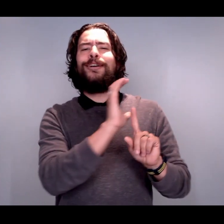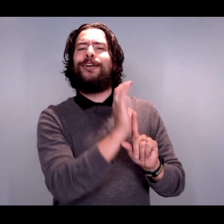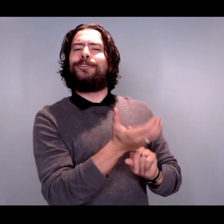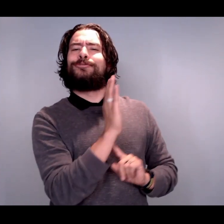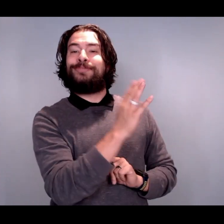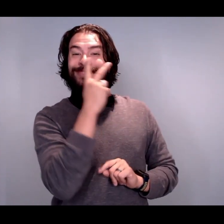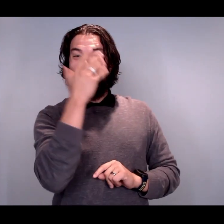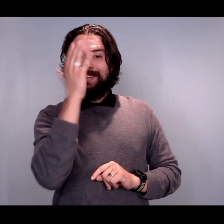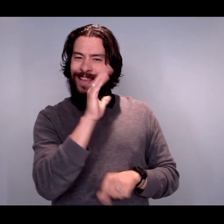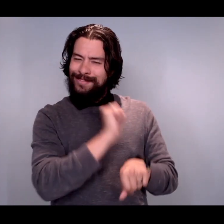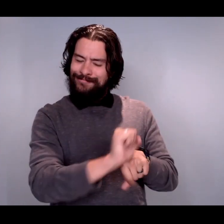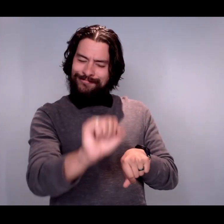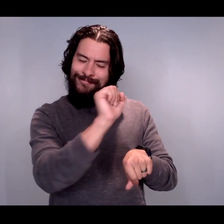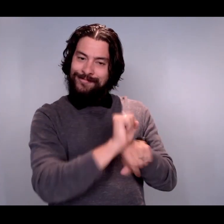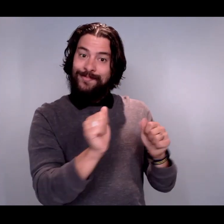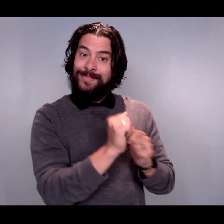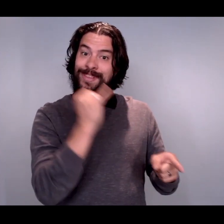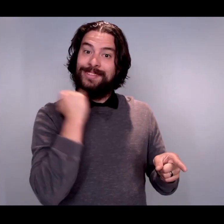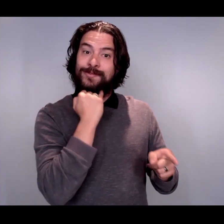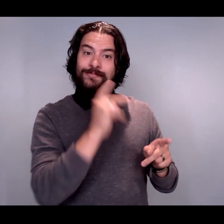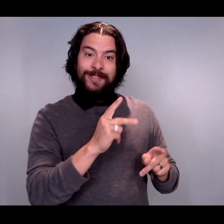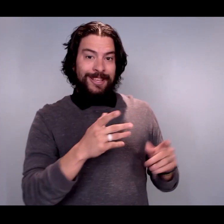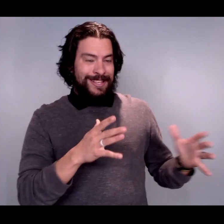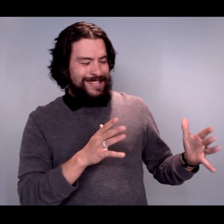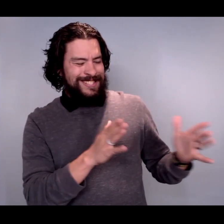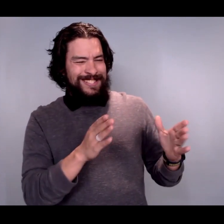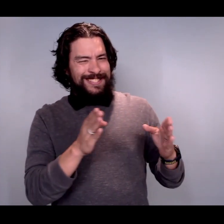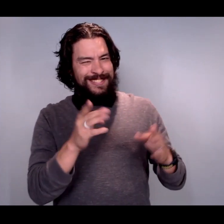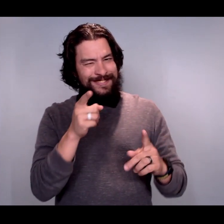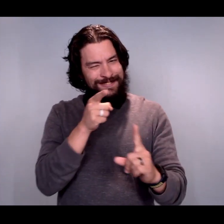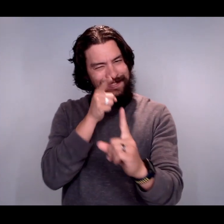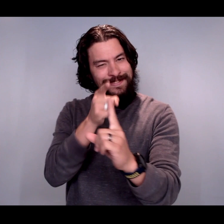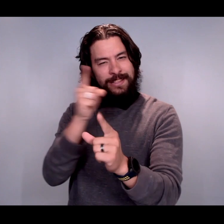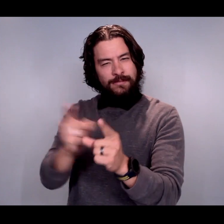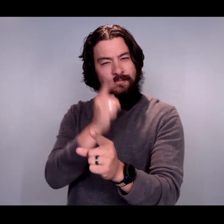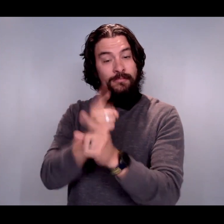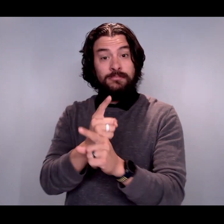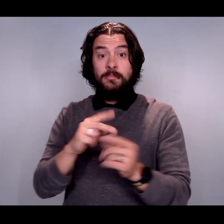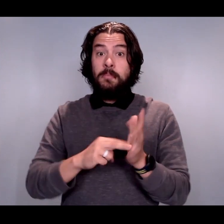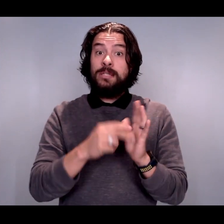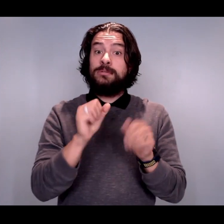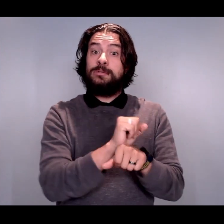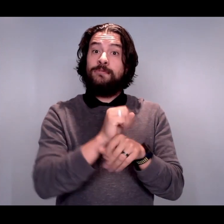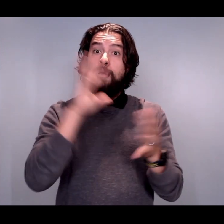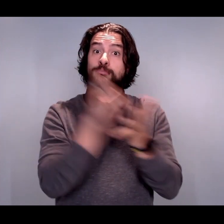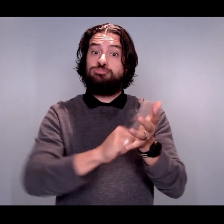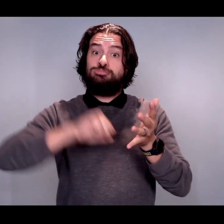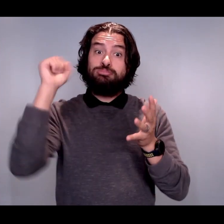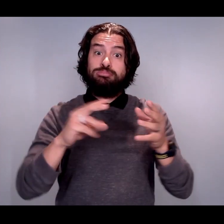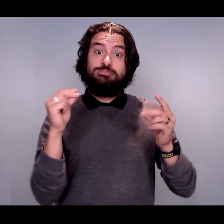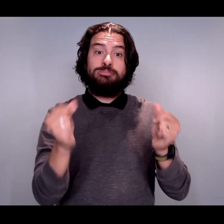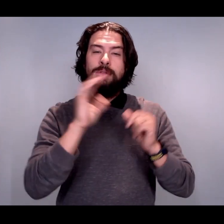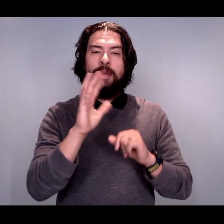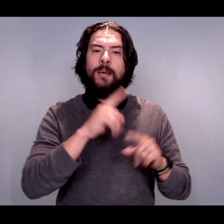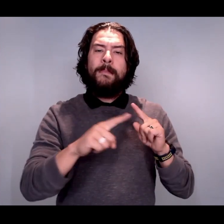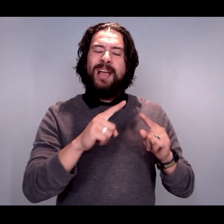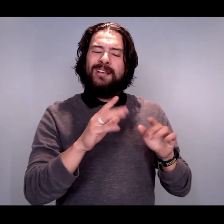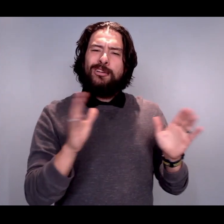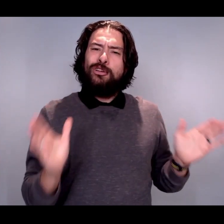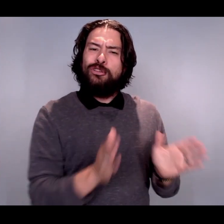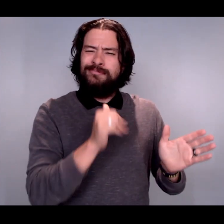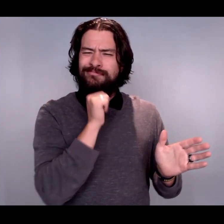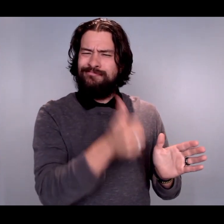with Israel as he finds them, pushing them towards justice. So slavery isn't abolished, but it is undermined. For